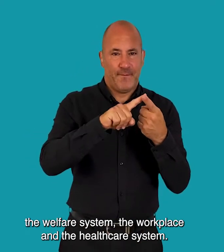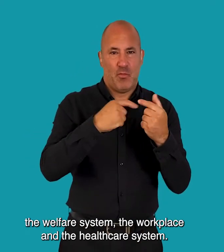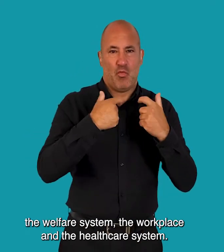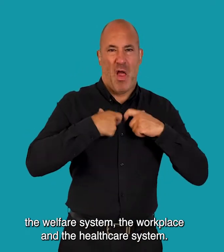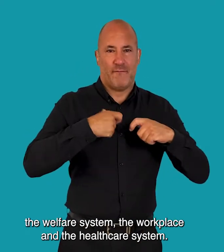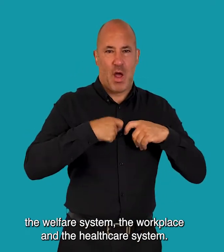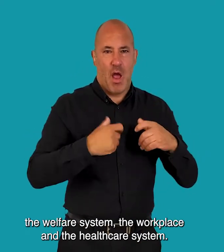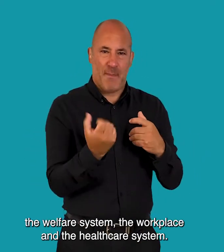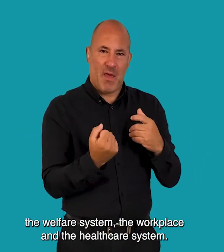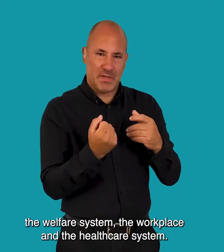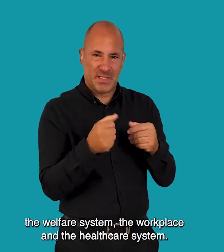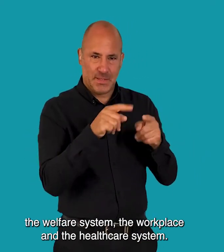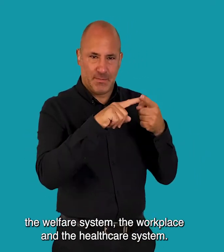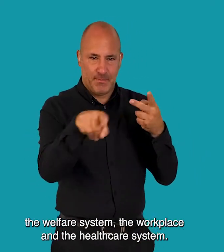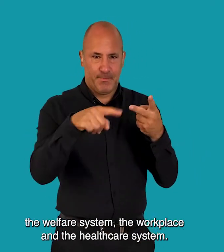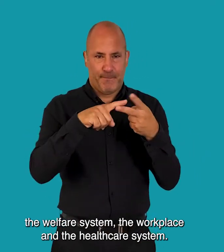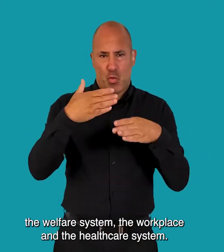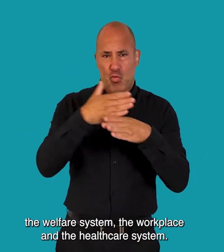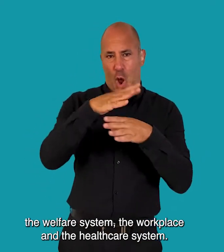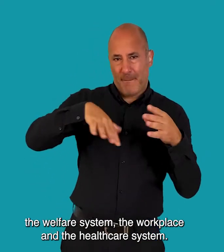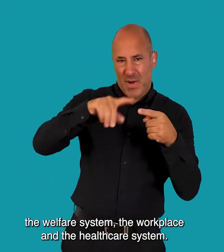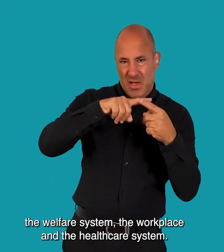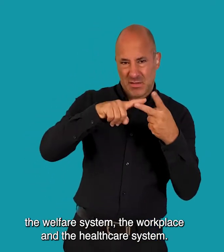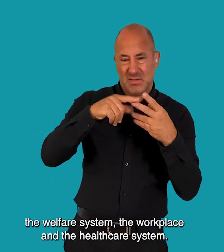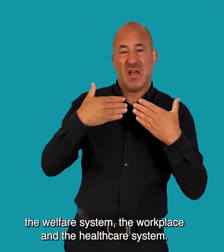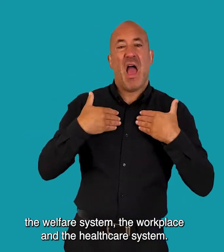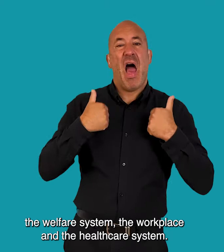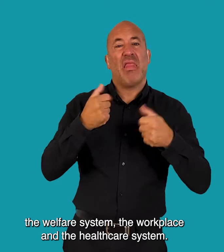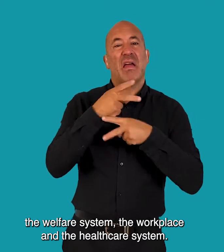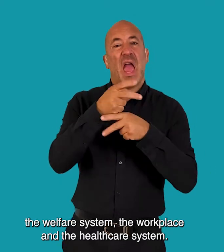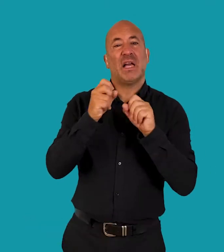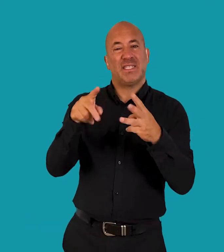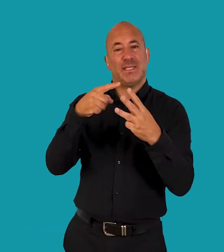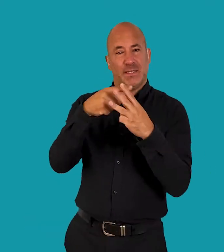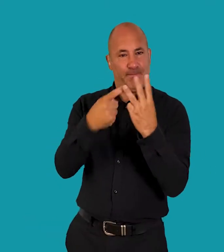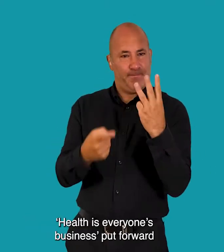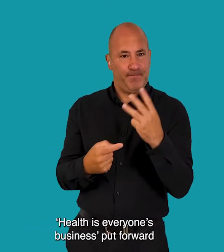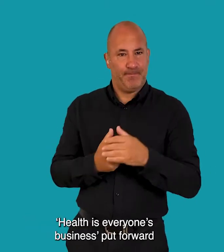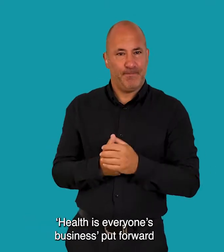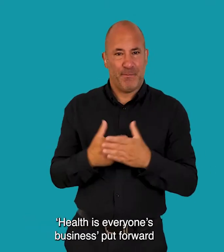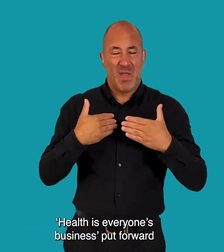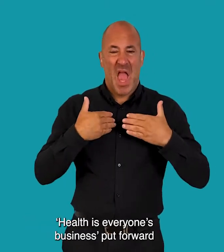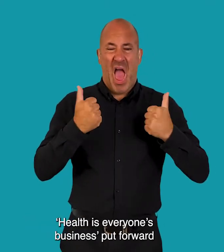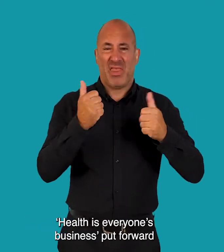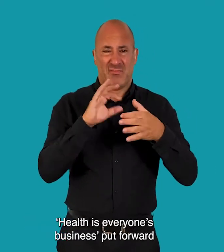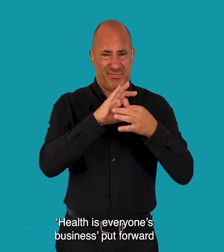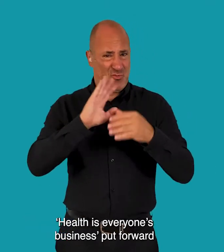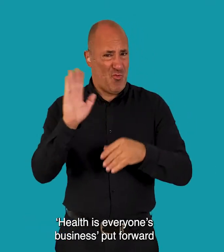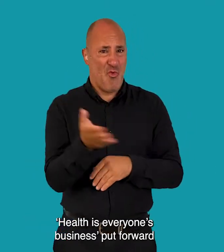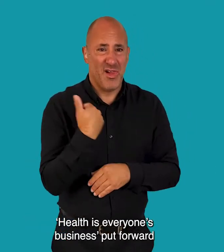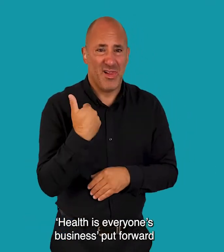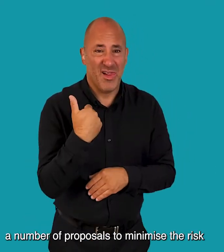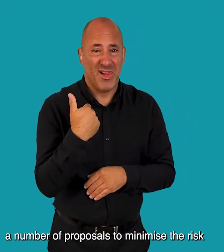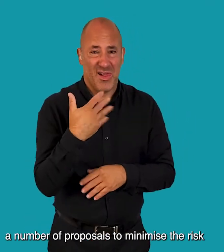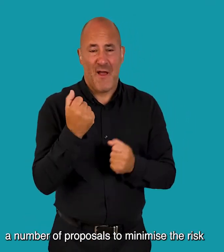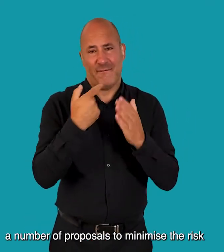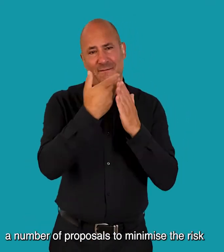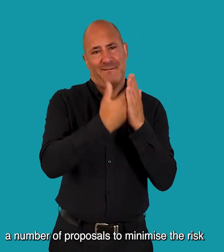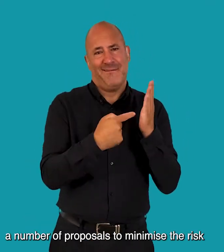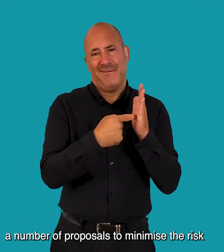welfare system, the workplace and the healthcare system. Health is Everyone's Business put forward a number of proposals